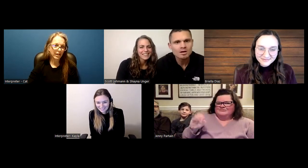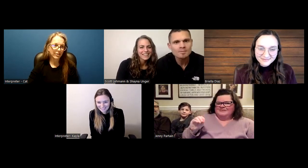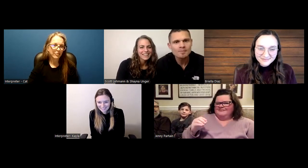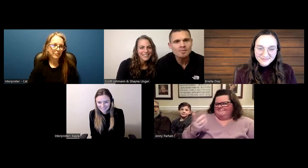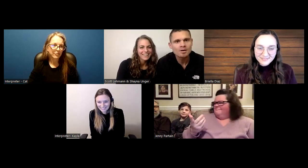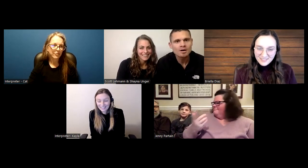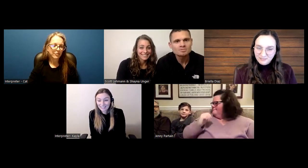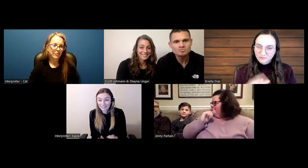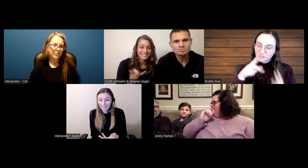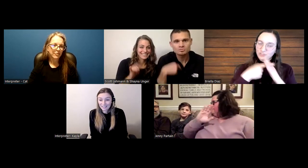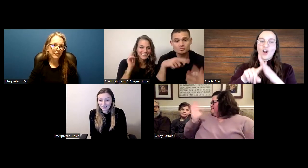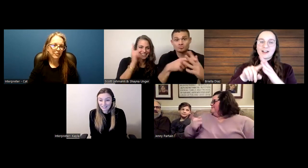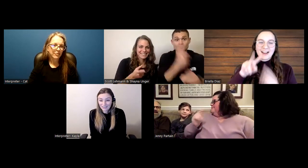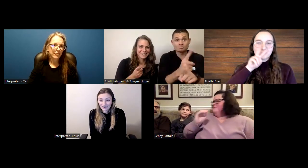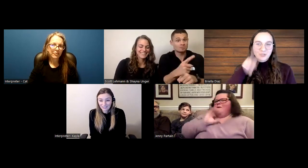could explain it.